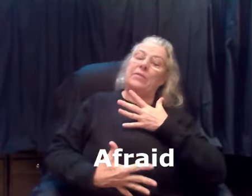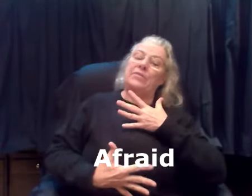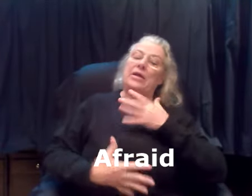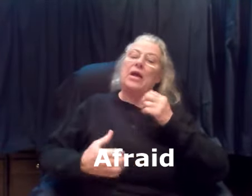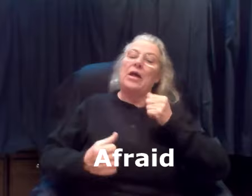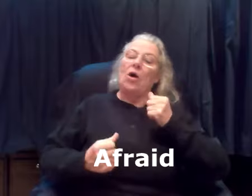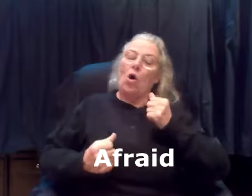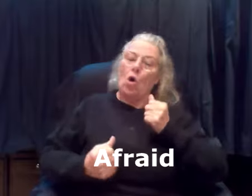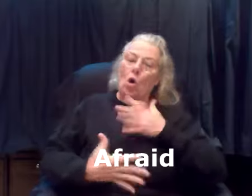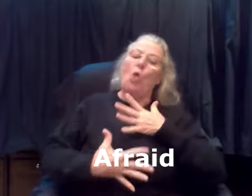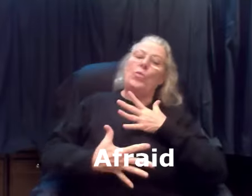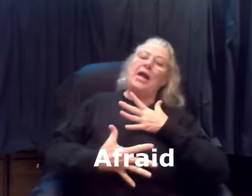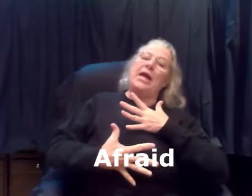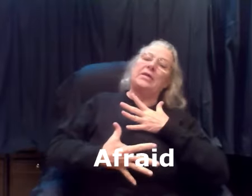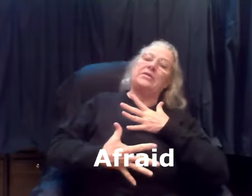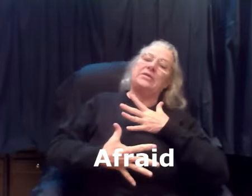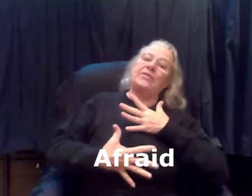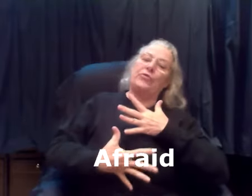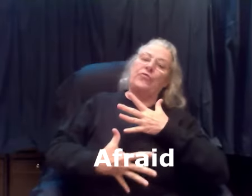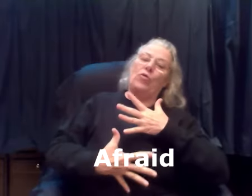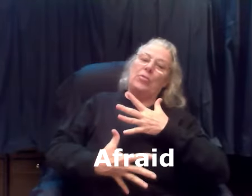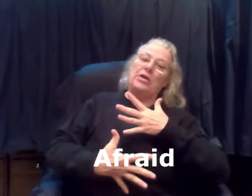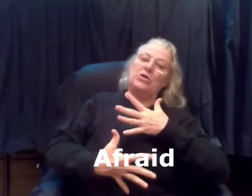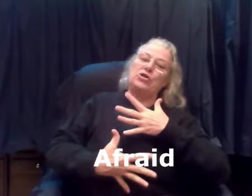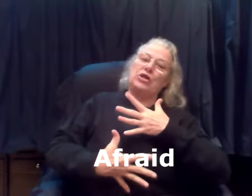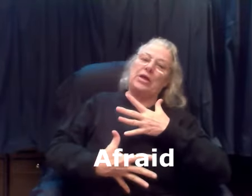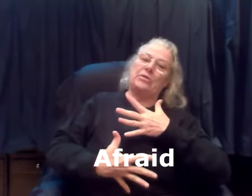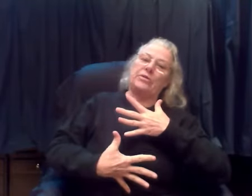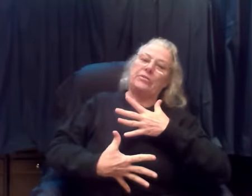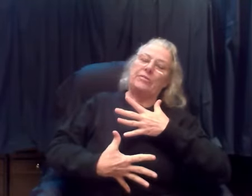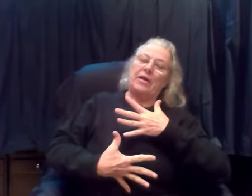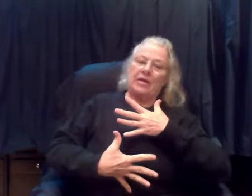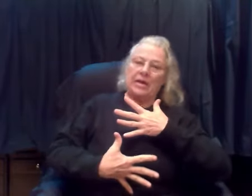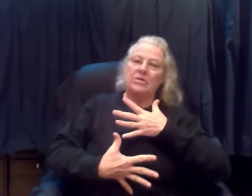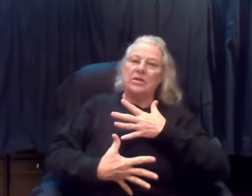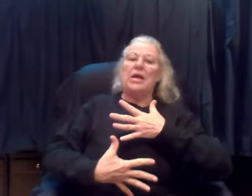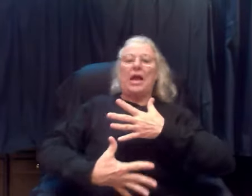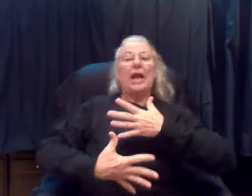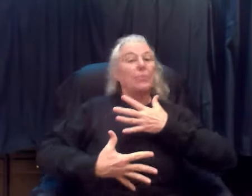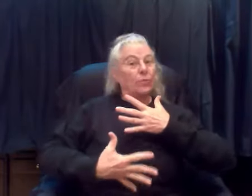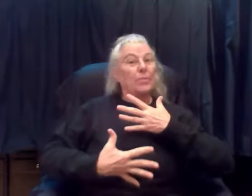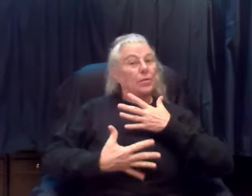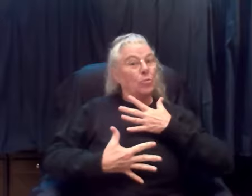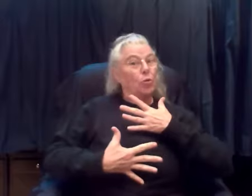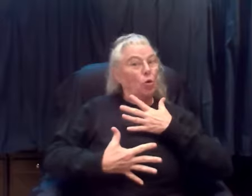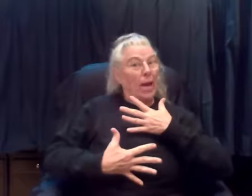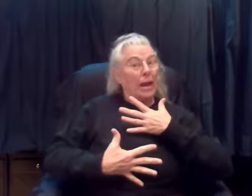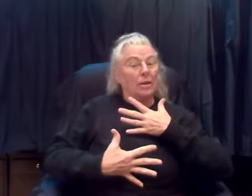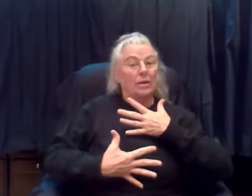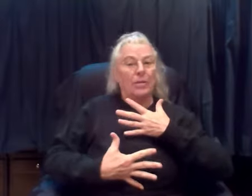something. Open hands as if you're forming a shield against, and remember to pull back a little bit